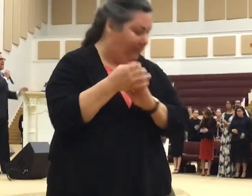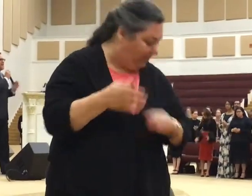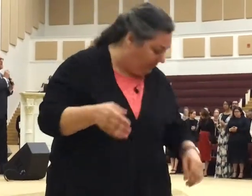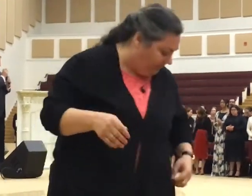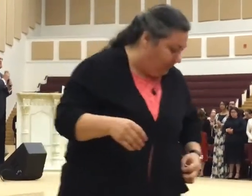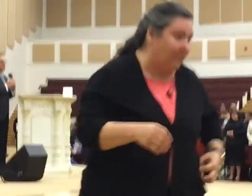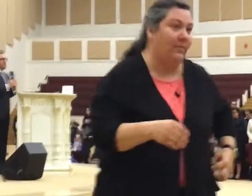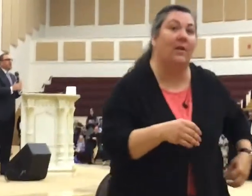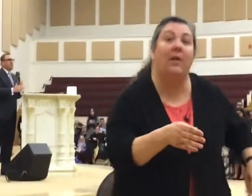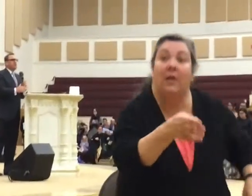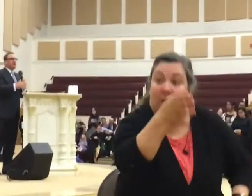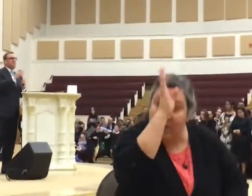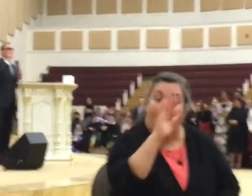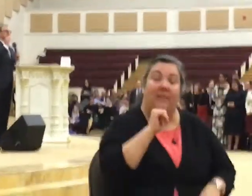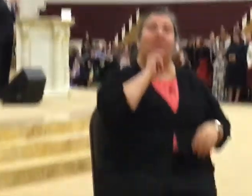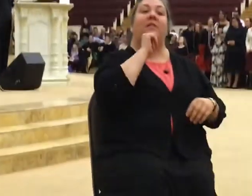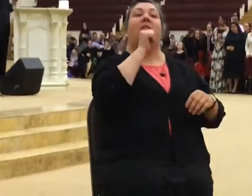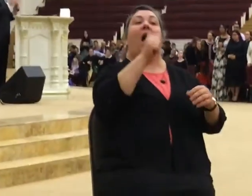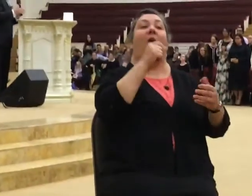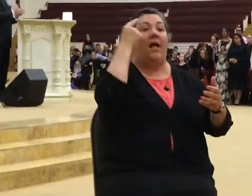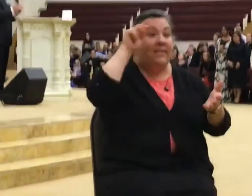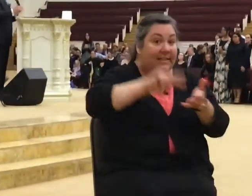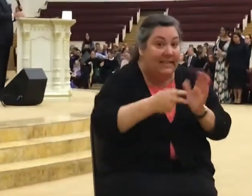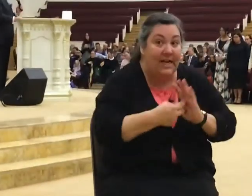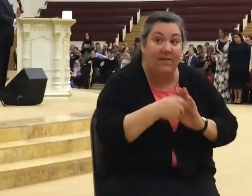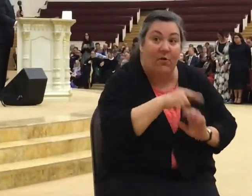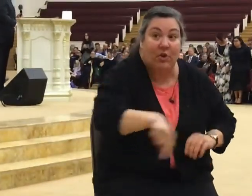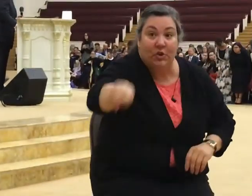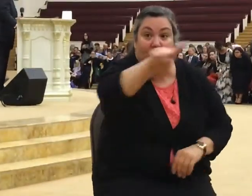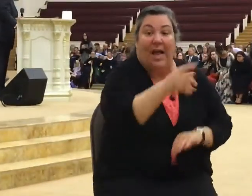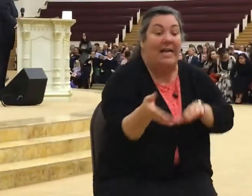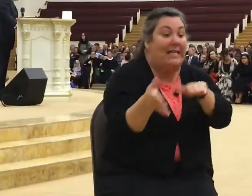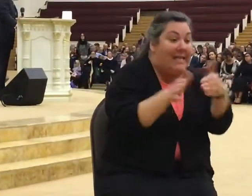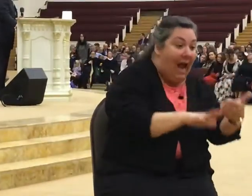God never intended you for you to die.